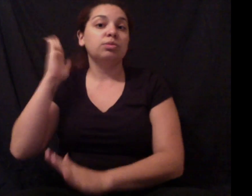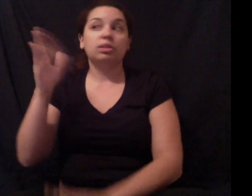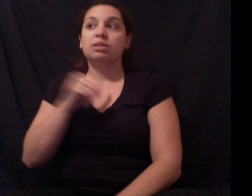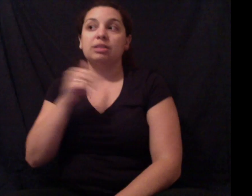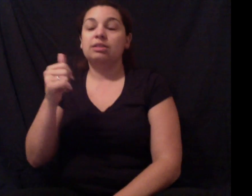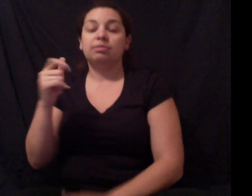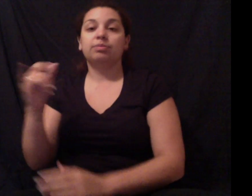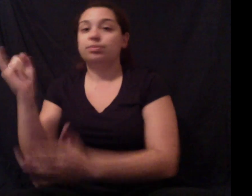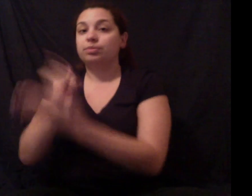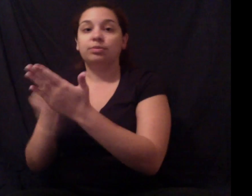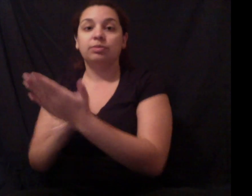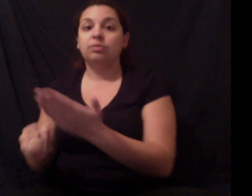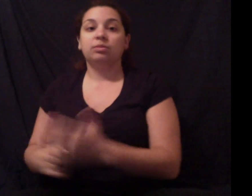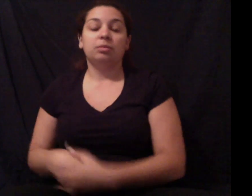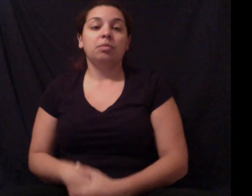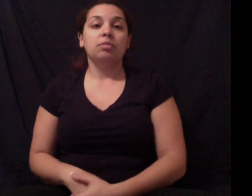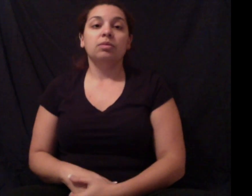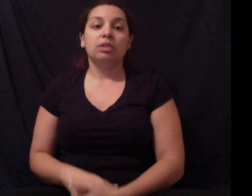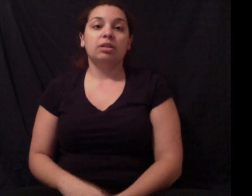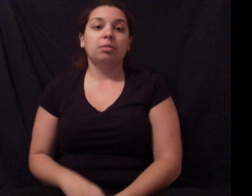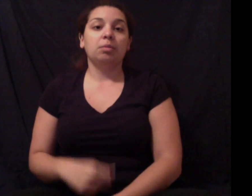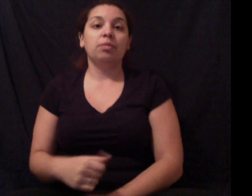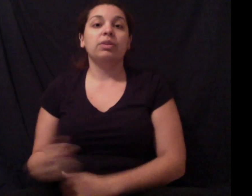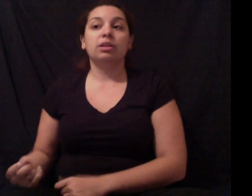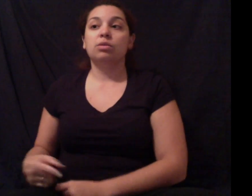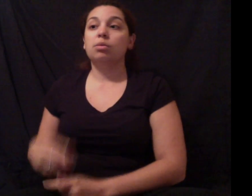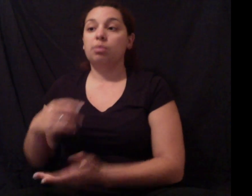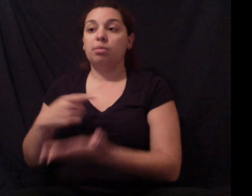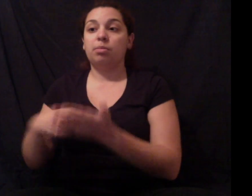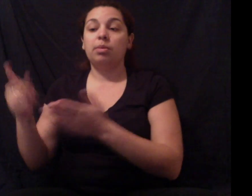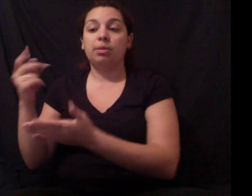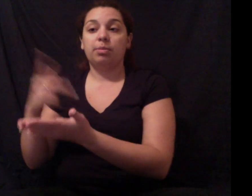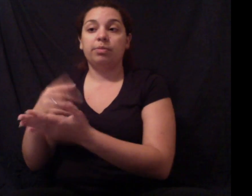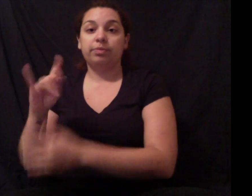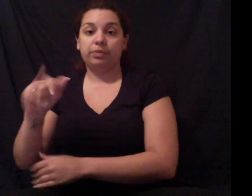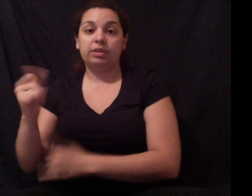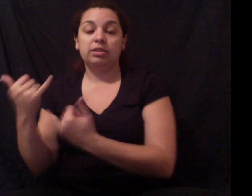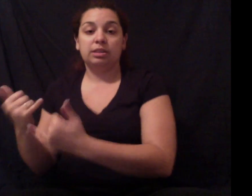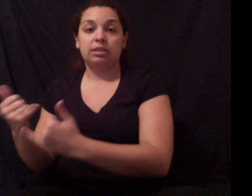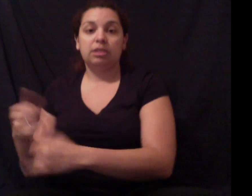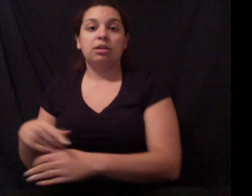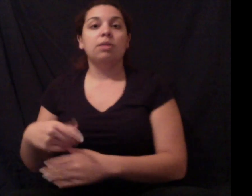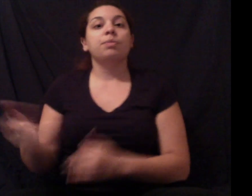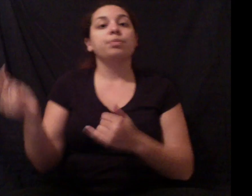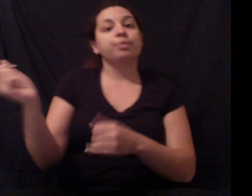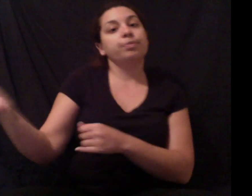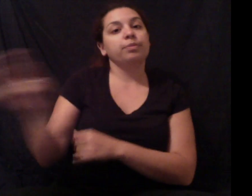even considered art. First, we're going to pay some bills and then come right back with the story of Smooth McGroove.